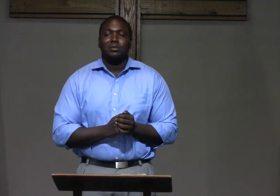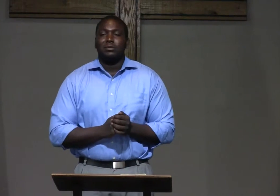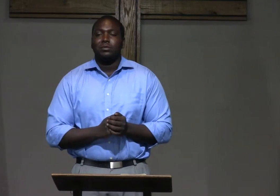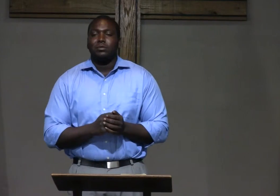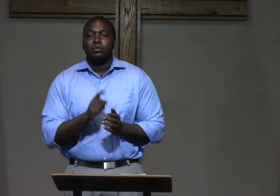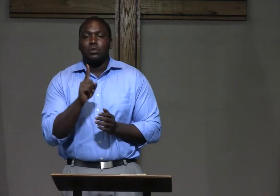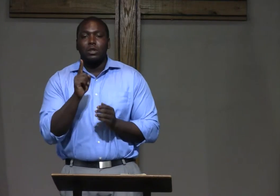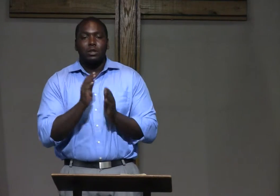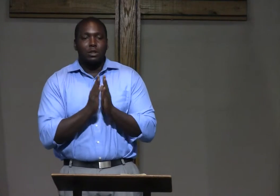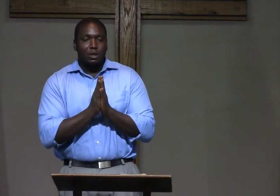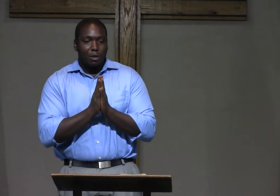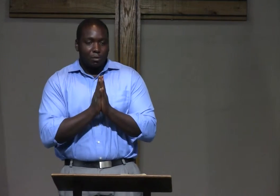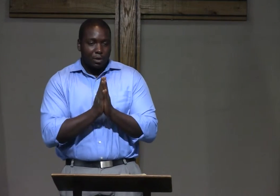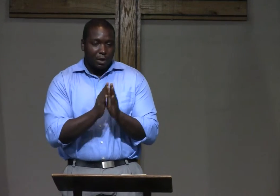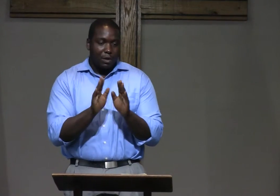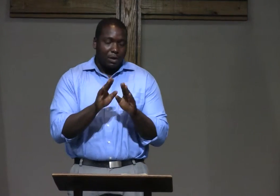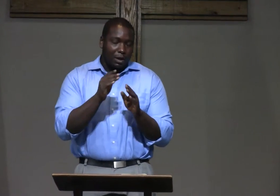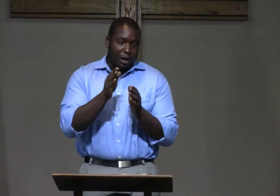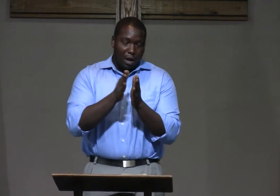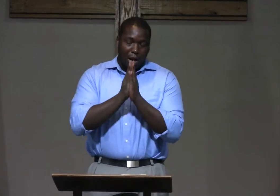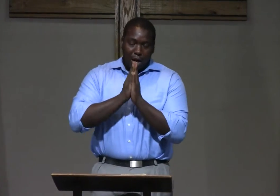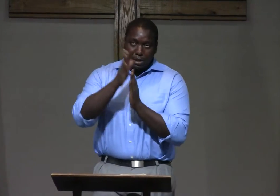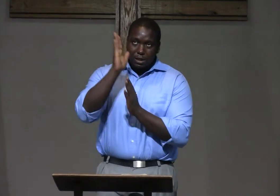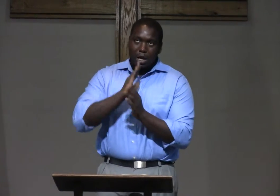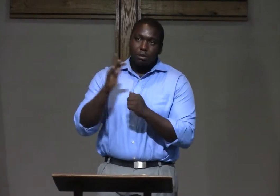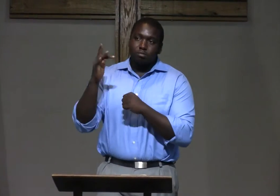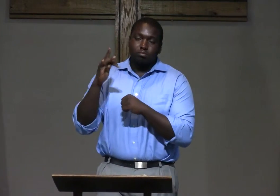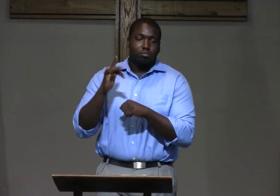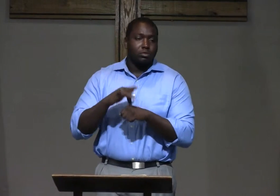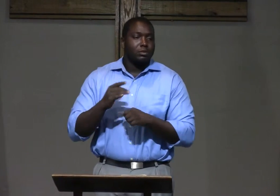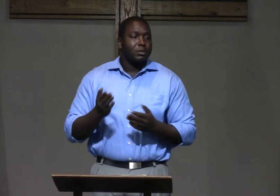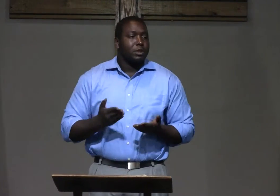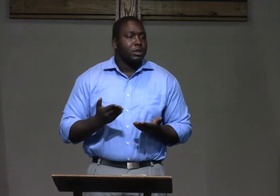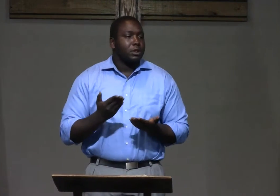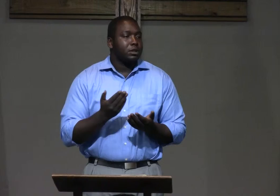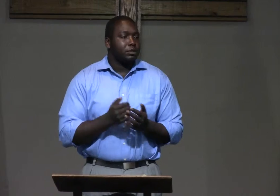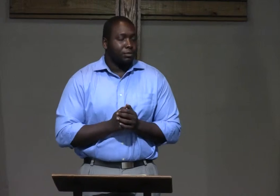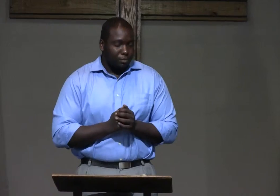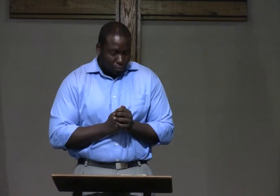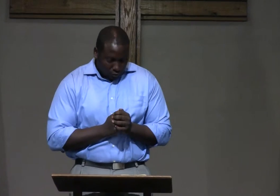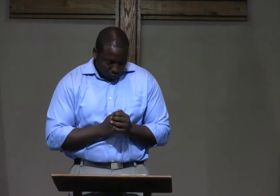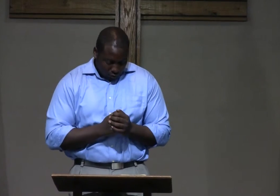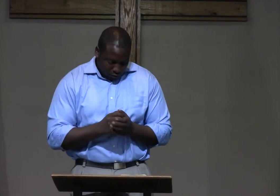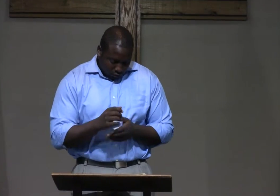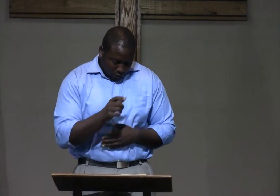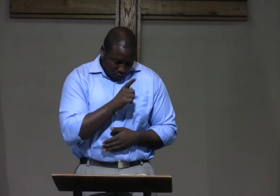that's the same point that I was planning to make this morning. Let's open in a word of prayer and ask God to bless the service this morning.